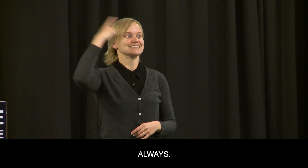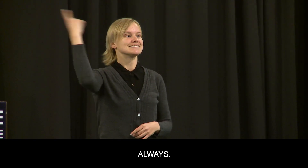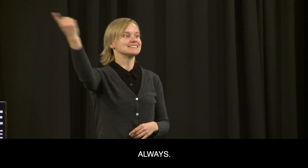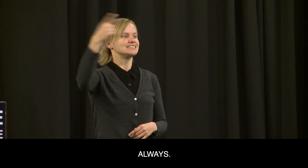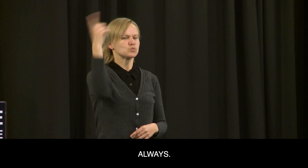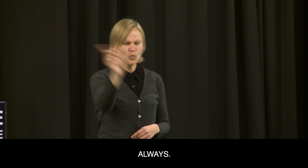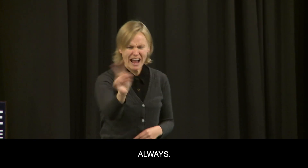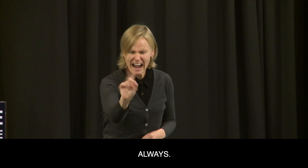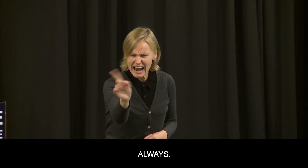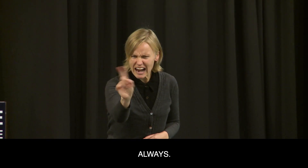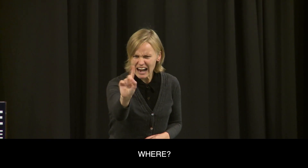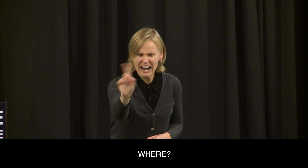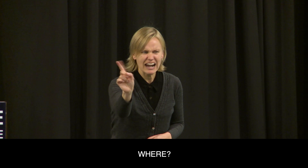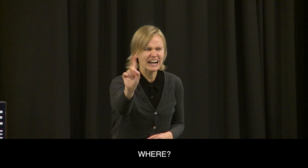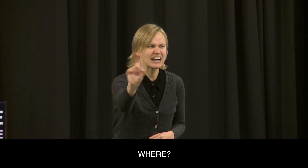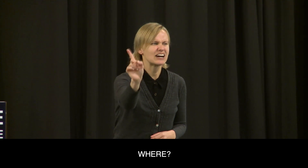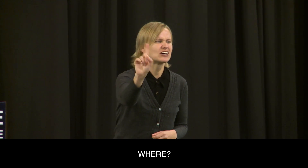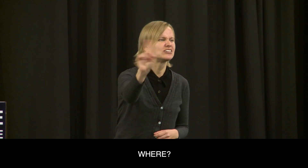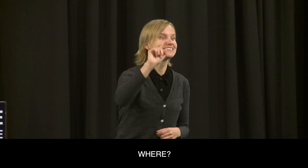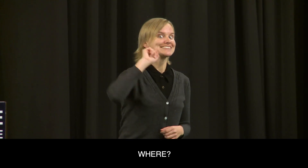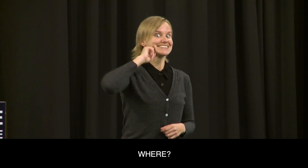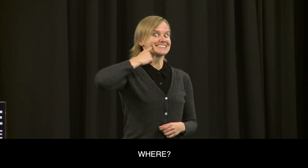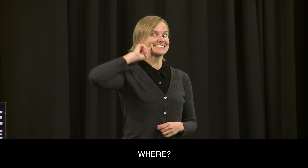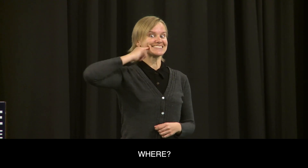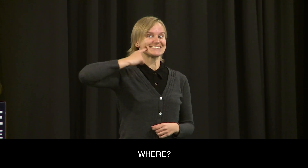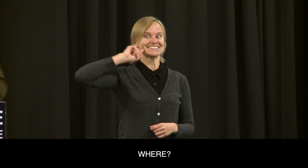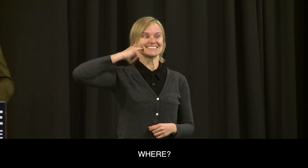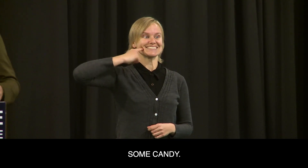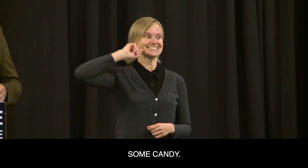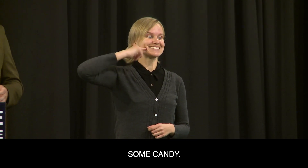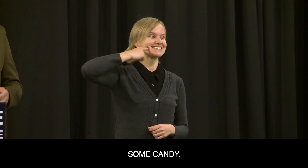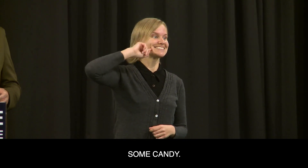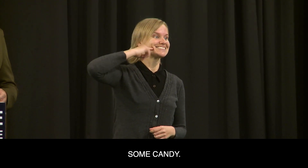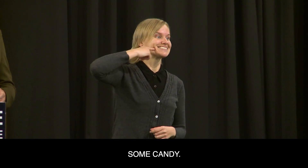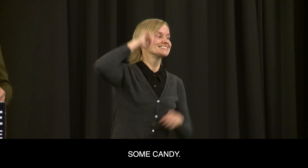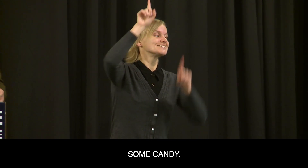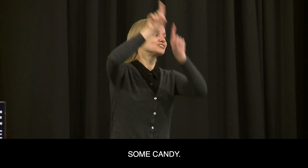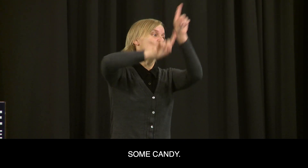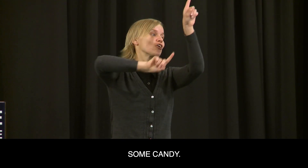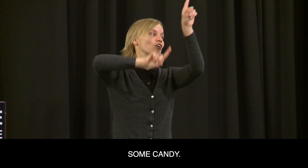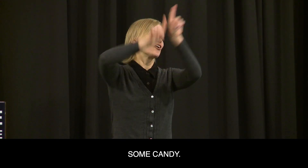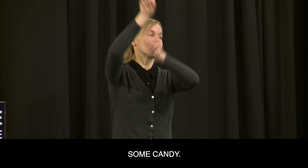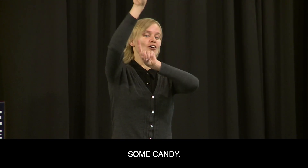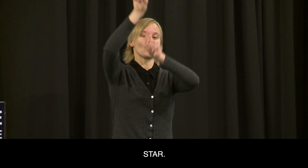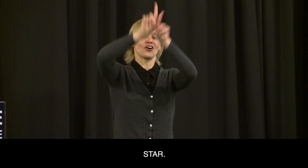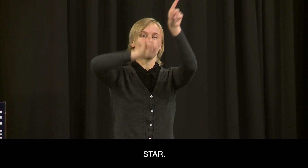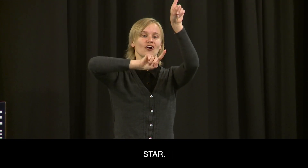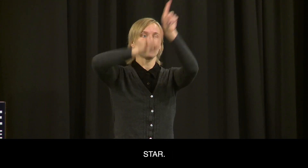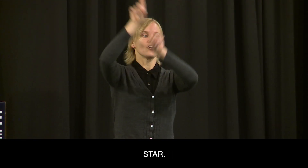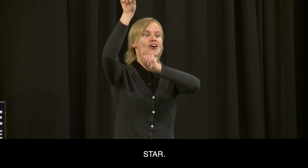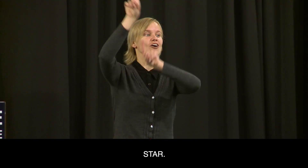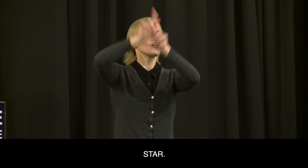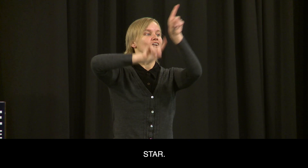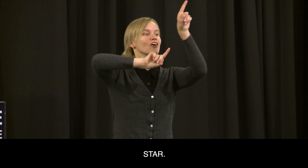Always. Where? Some candy. Star.